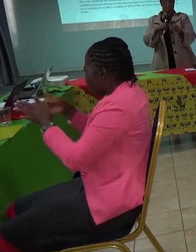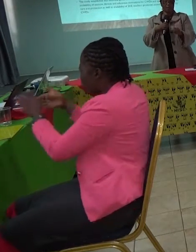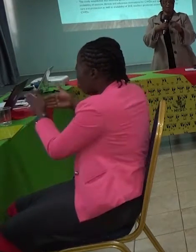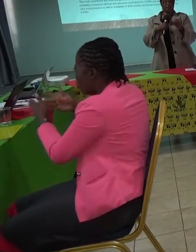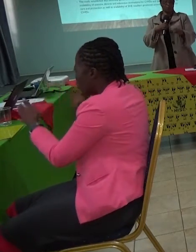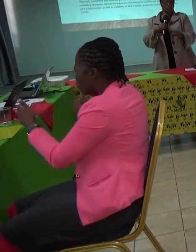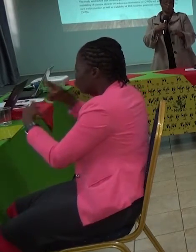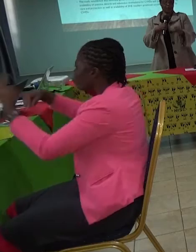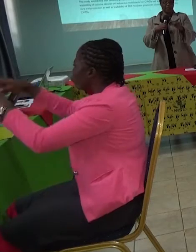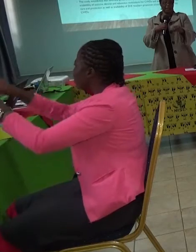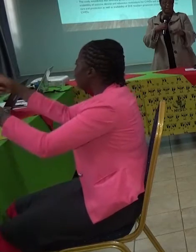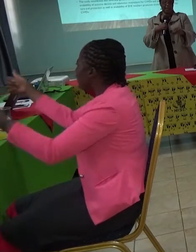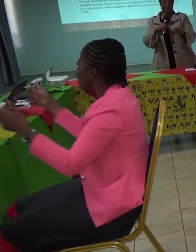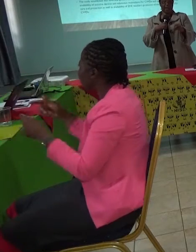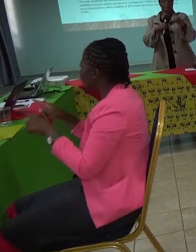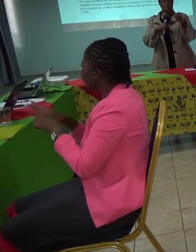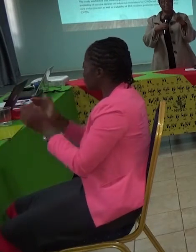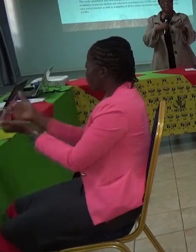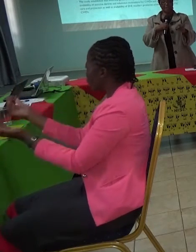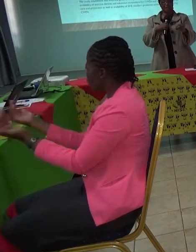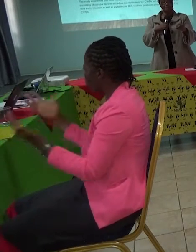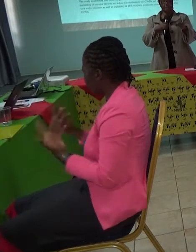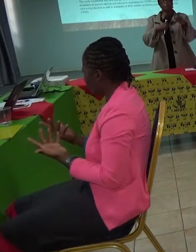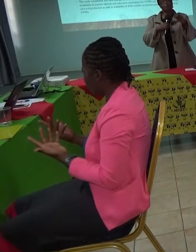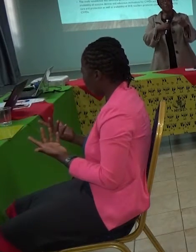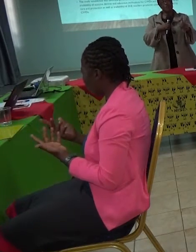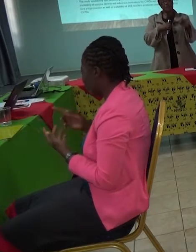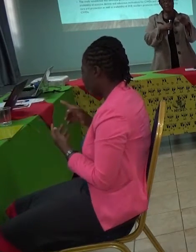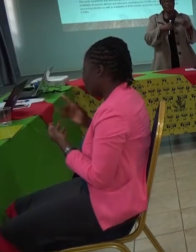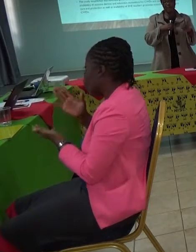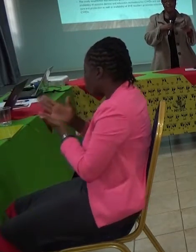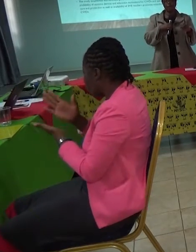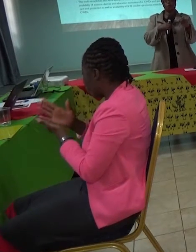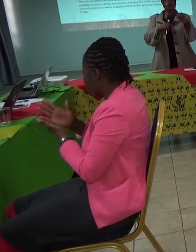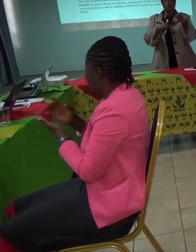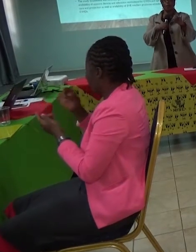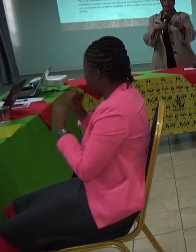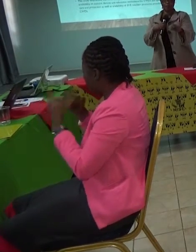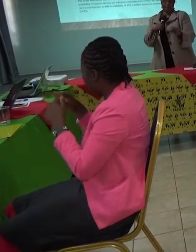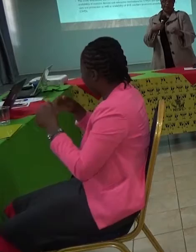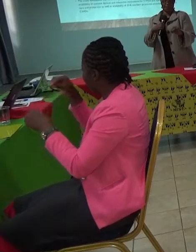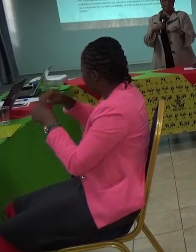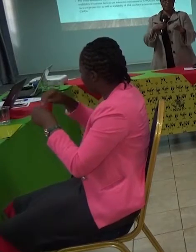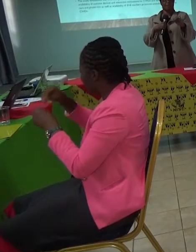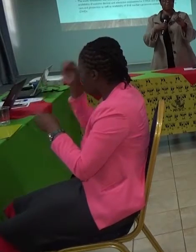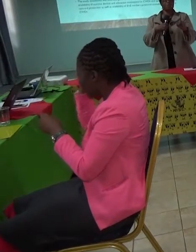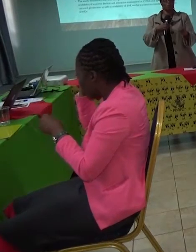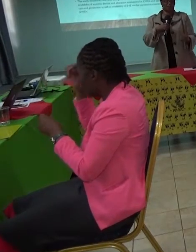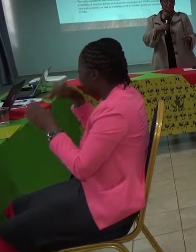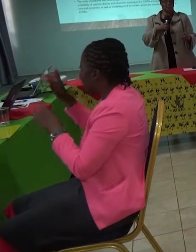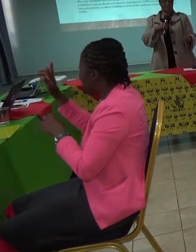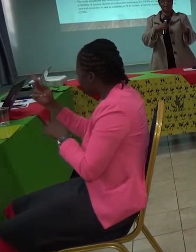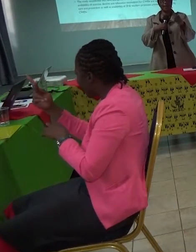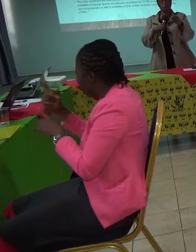in inclusive education in Kenya, I'm still saying it could still be remaining within our programs in the CBO